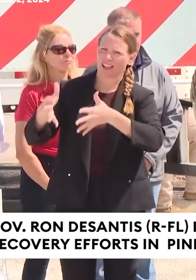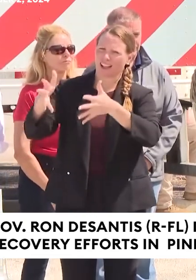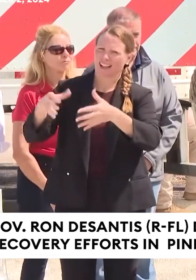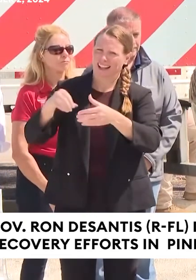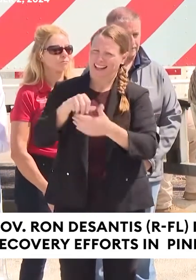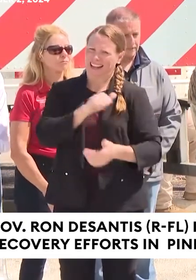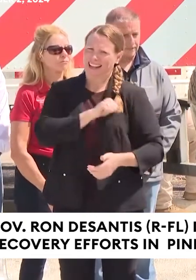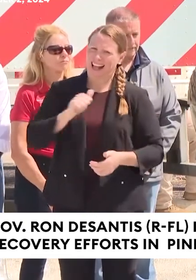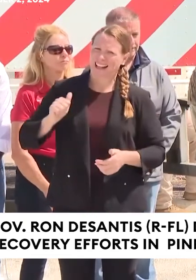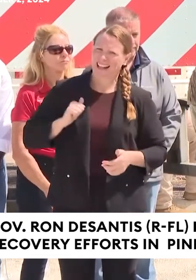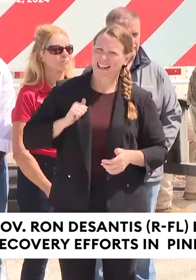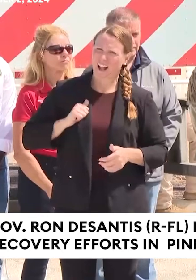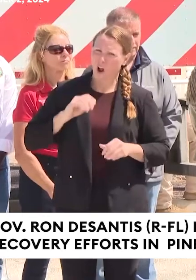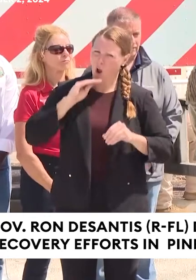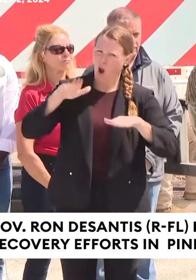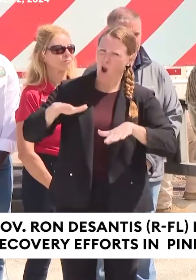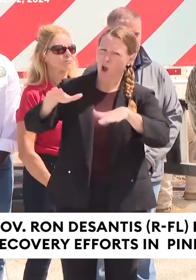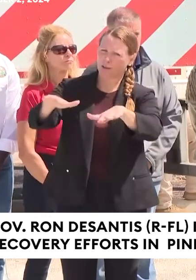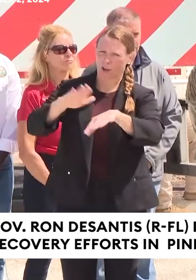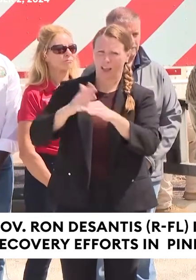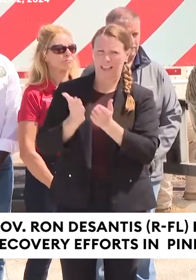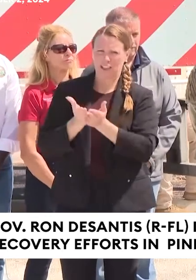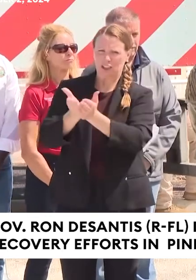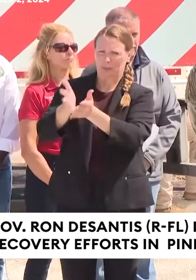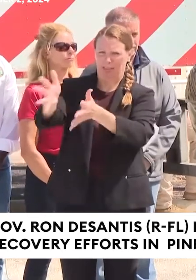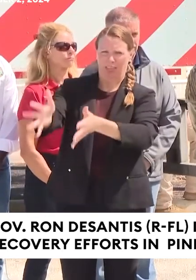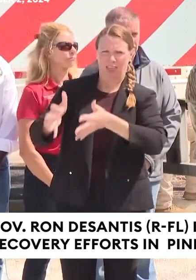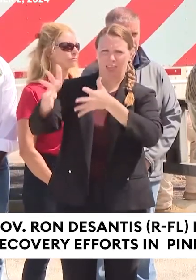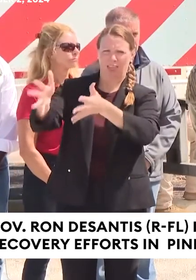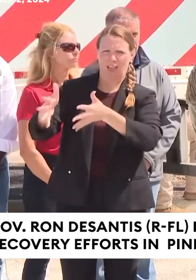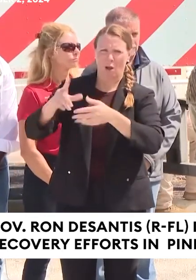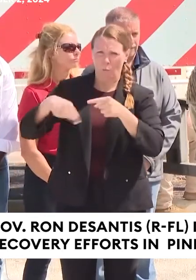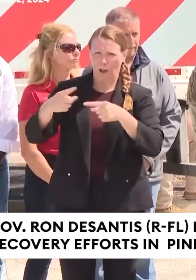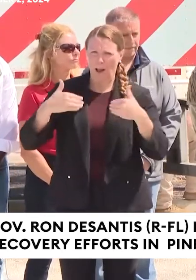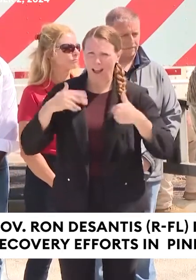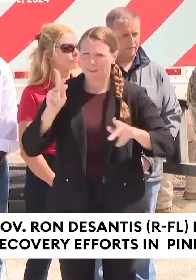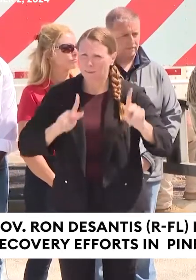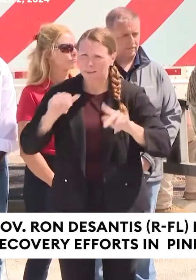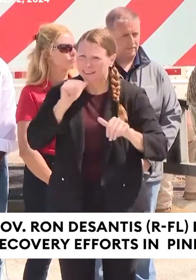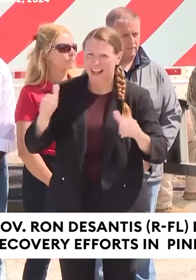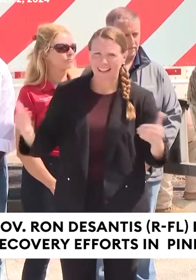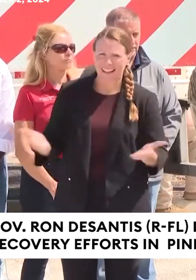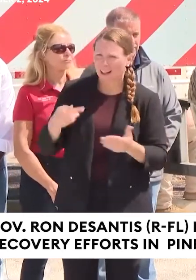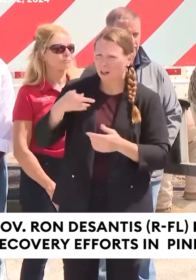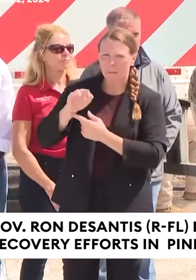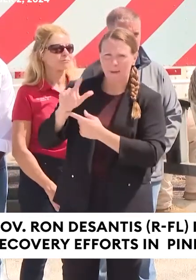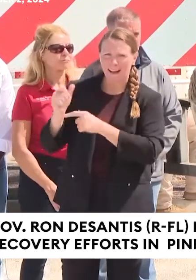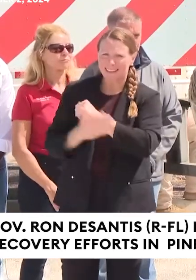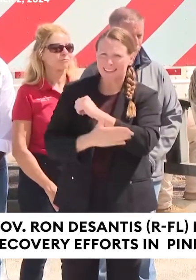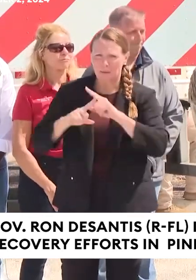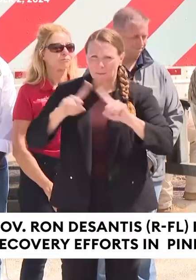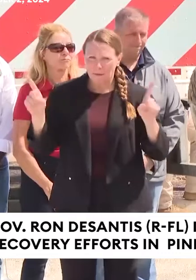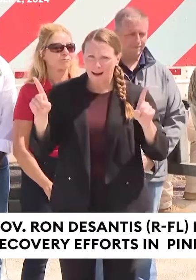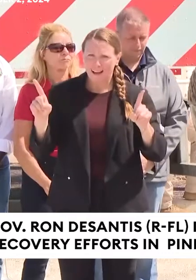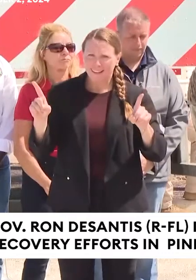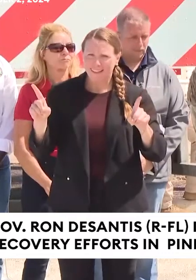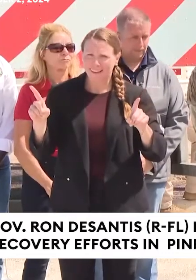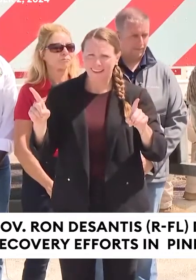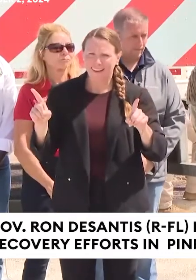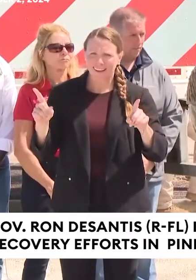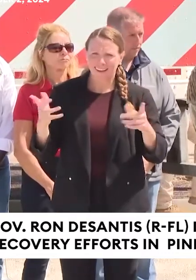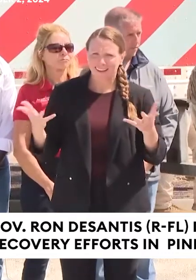Ocean, just on ships that are just idling when you have people, not just here in Pinellas County, but up our entire Gulf Coast and Big